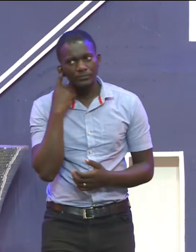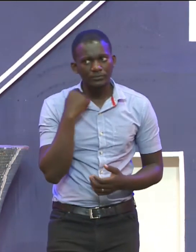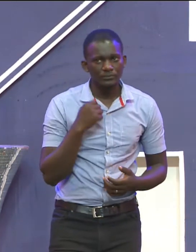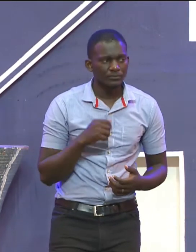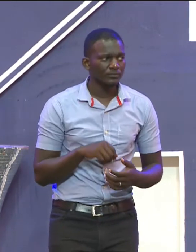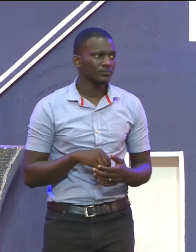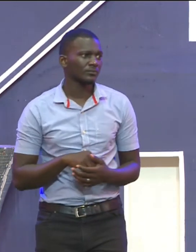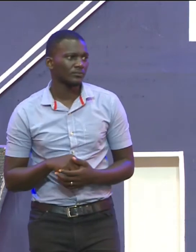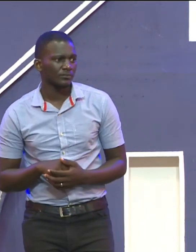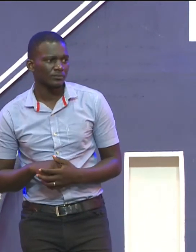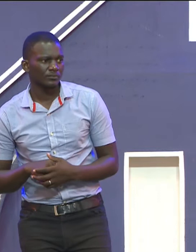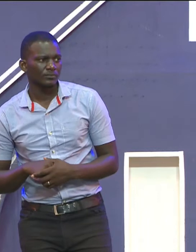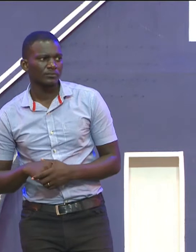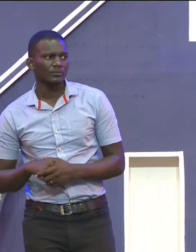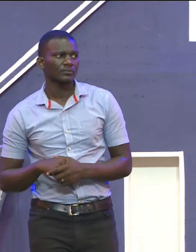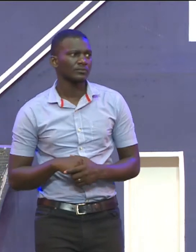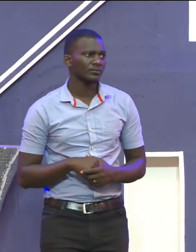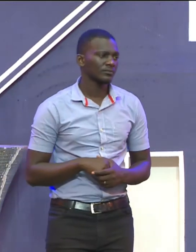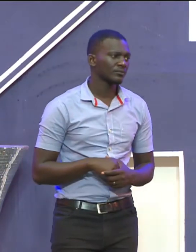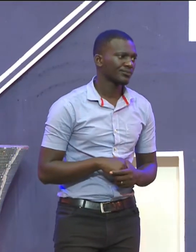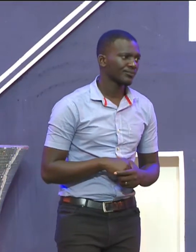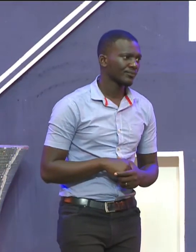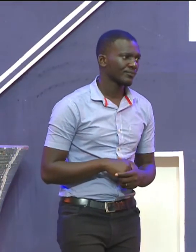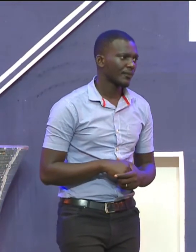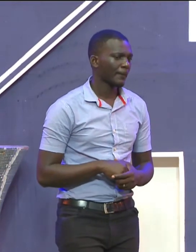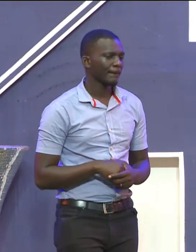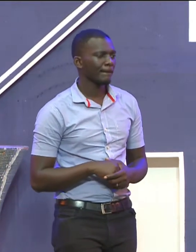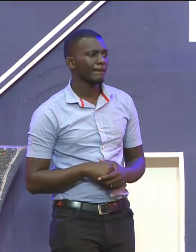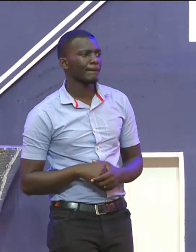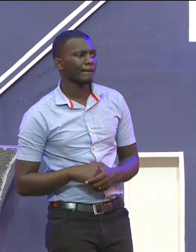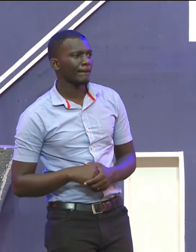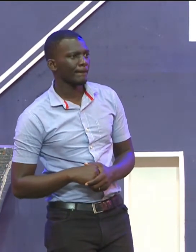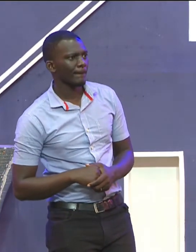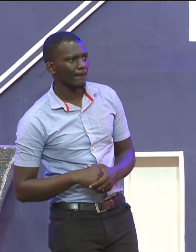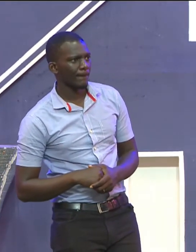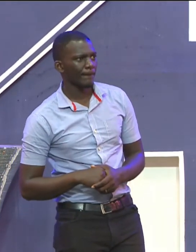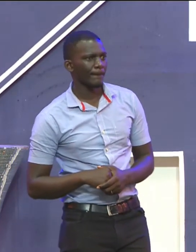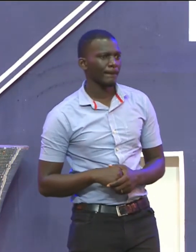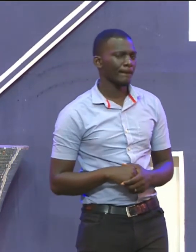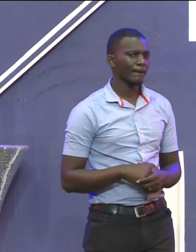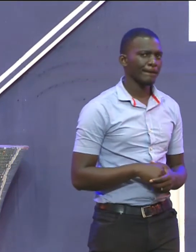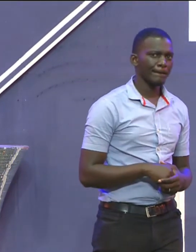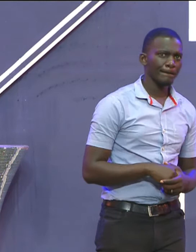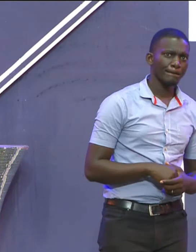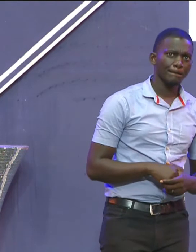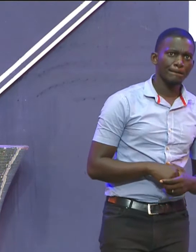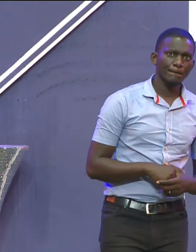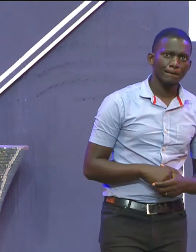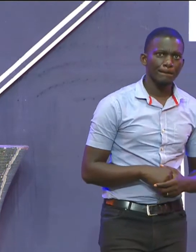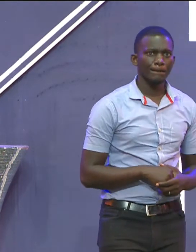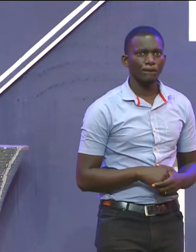kansabe worship team ejje me request the worship team to come and take us into